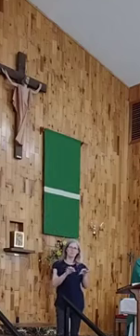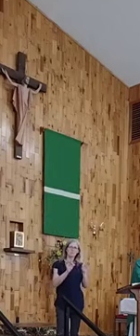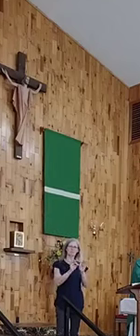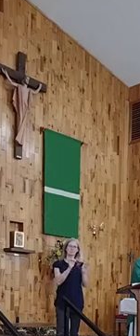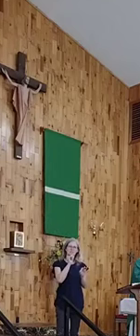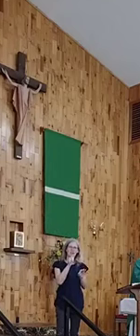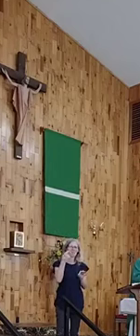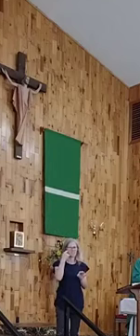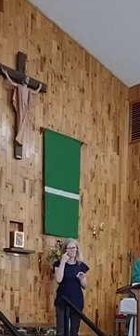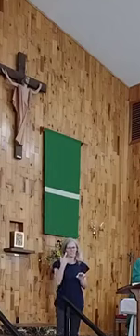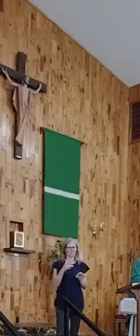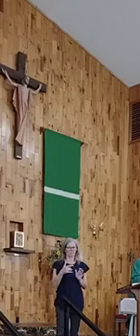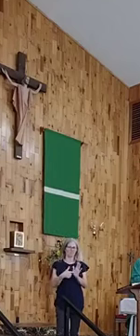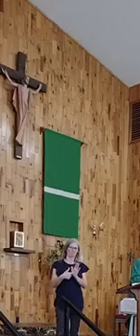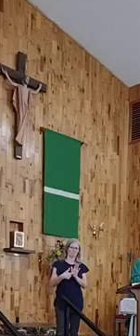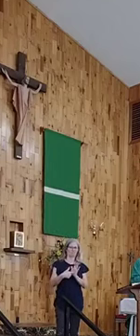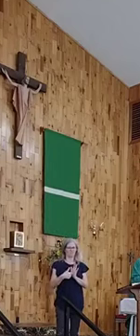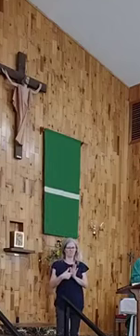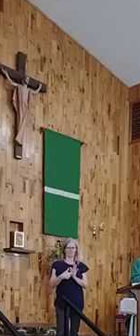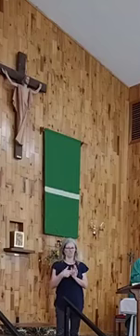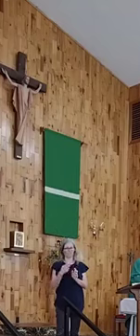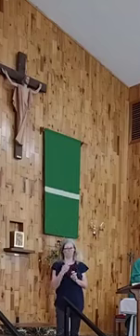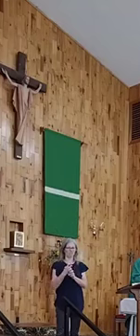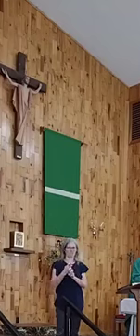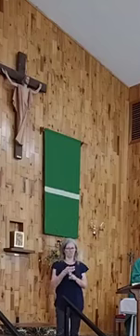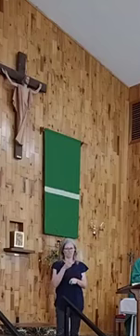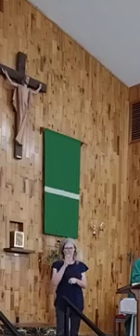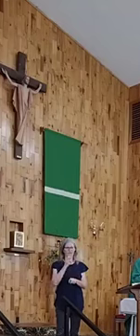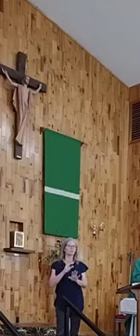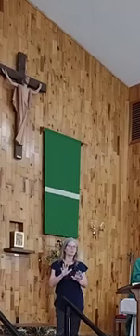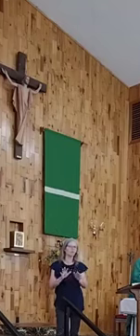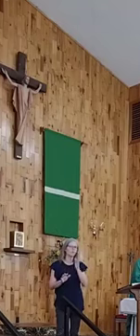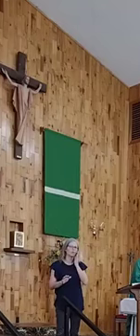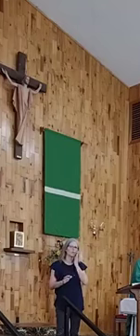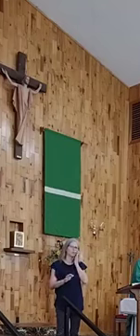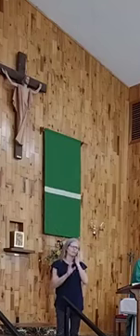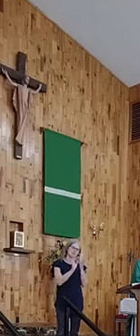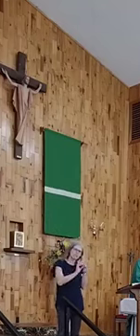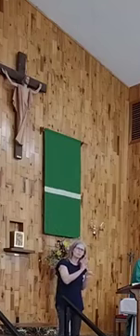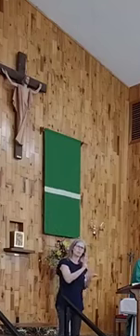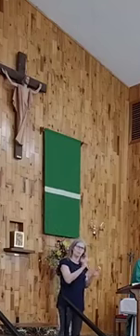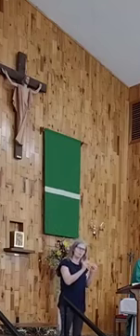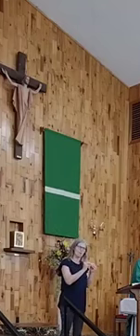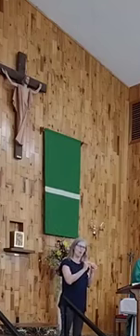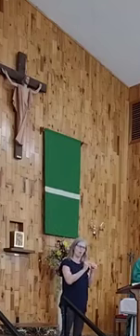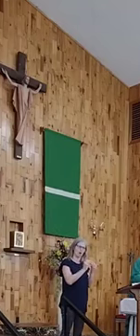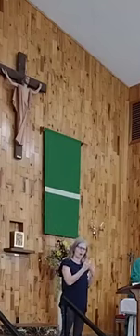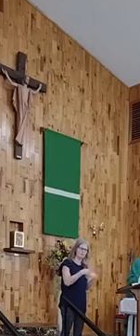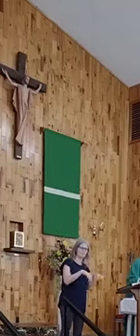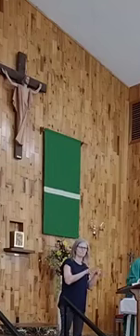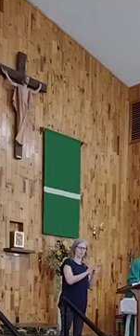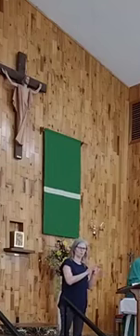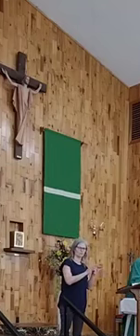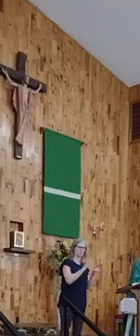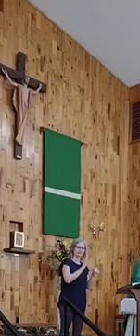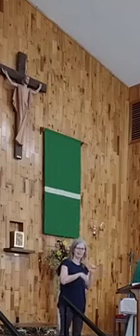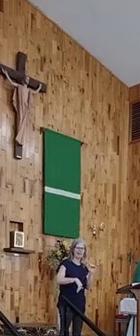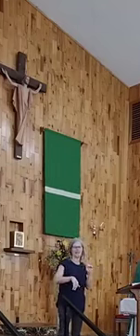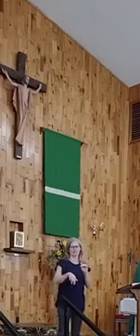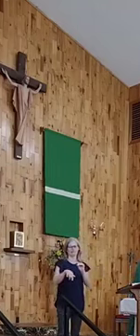required to do these things. The spirit is always more important than the letter. The letter of the